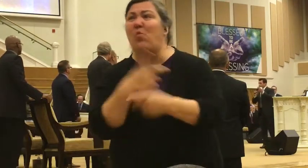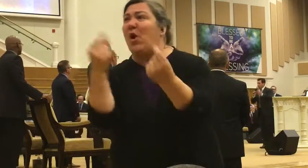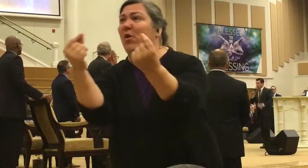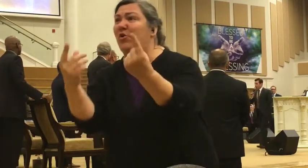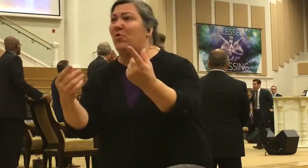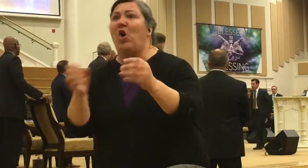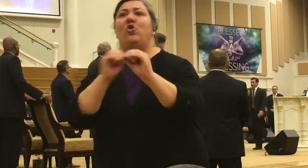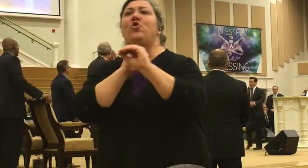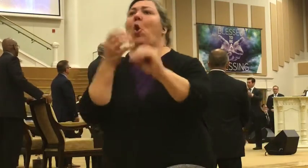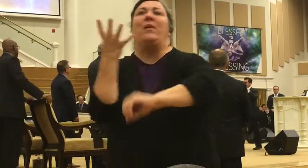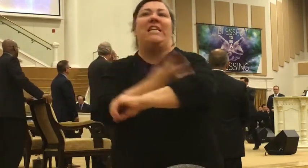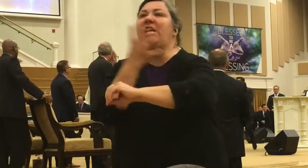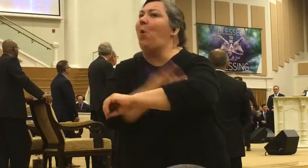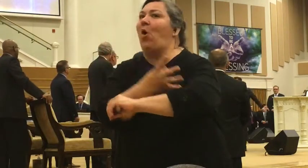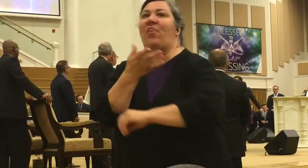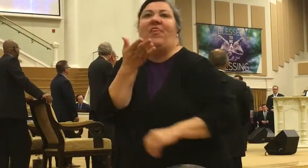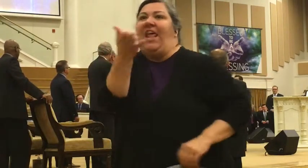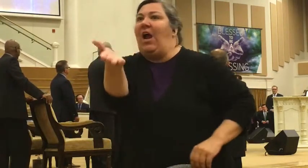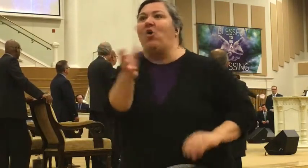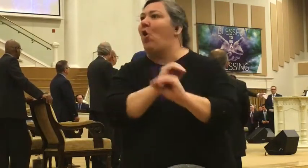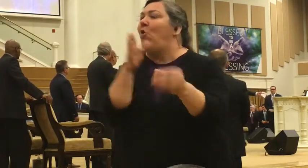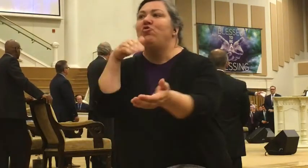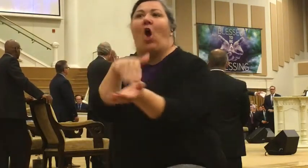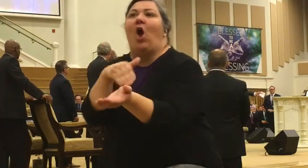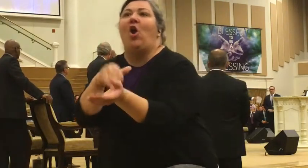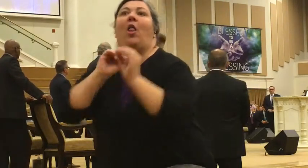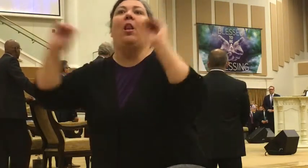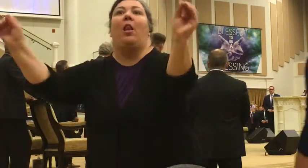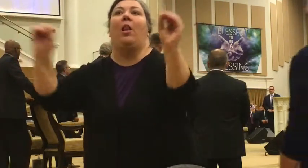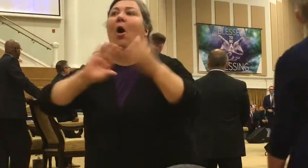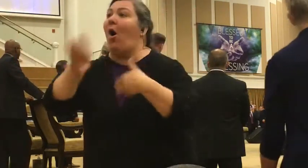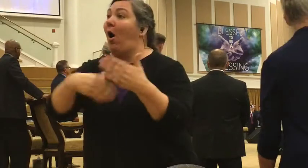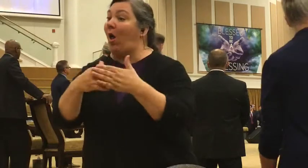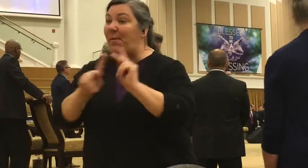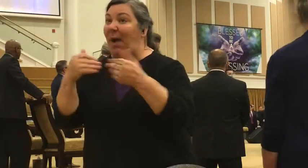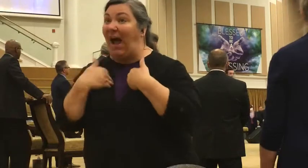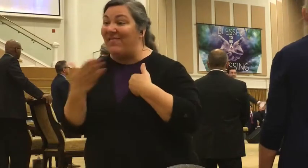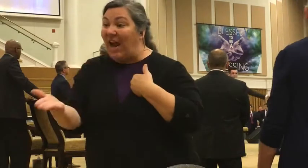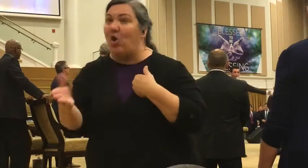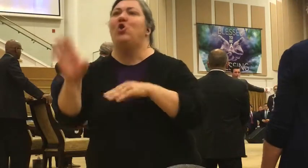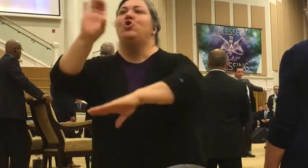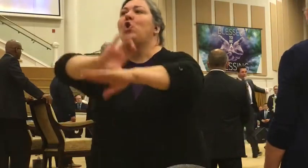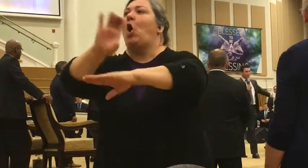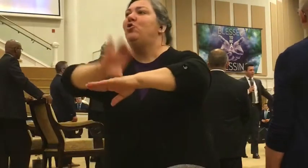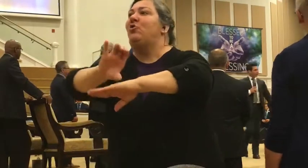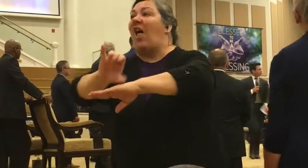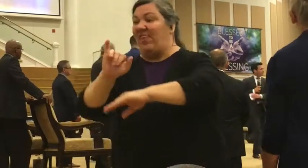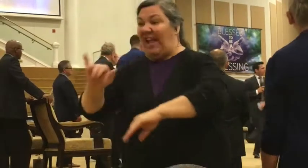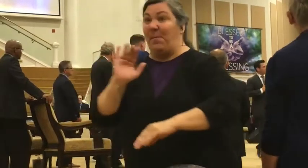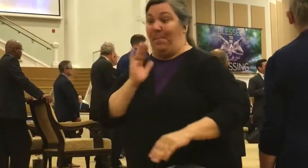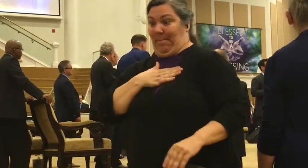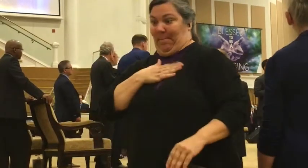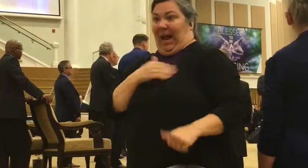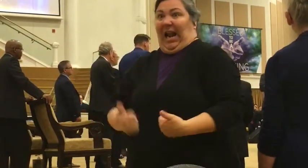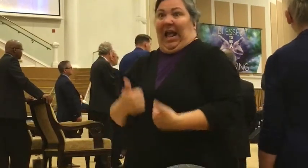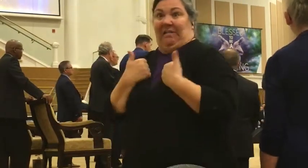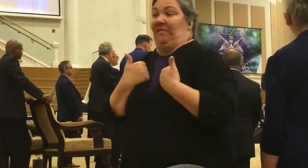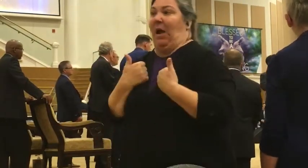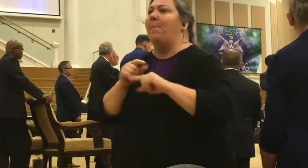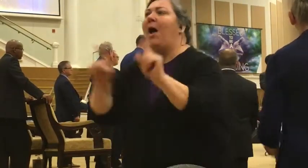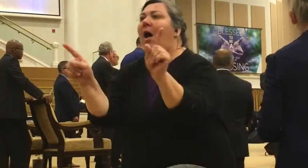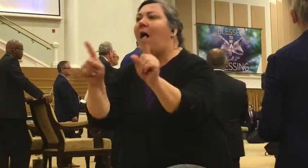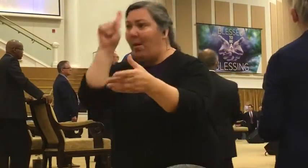no chemotherapy. There's no doctor. All she's got is the church. That's where we live.